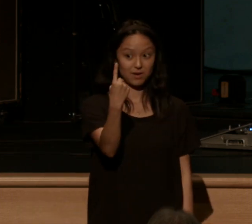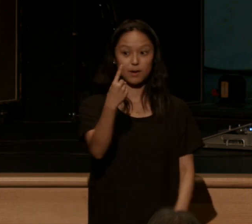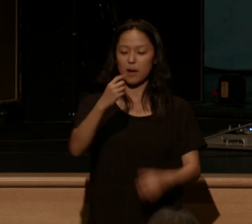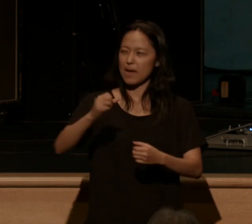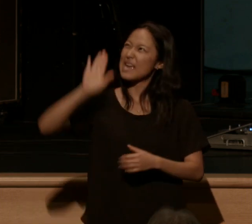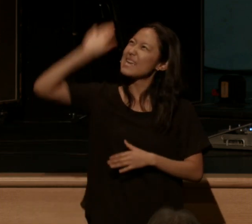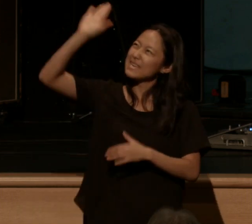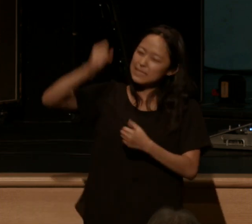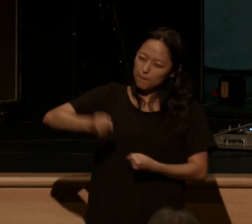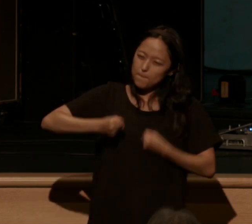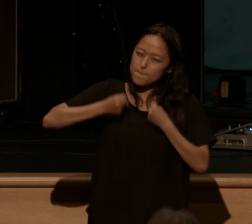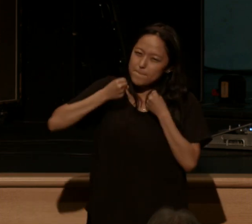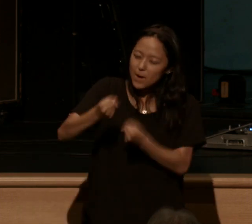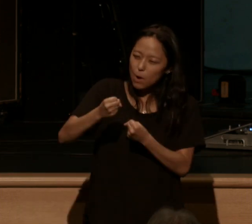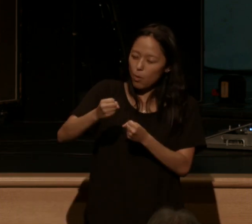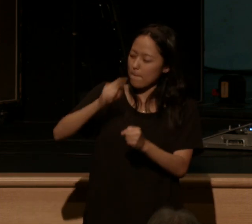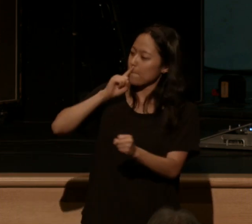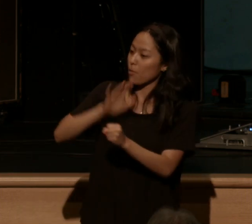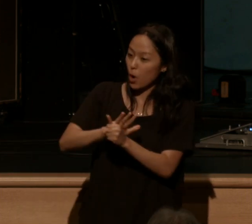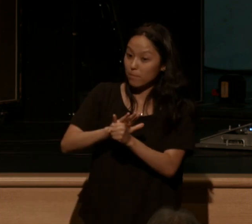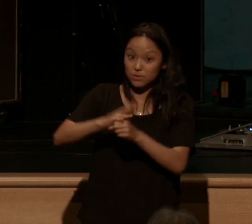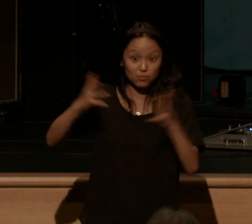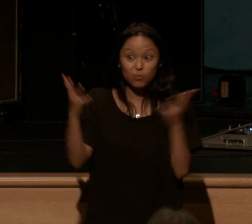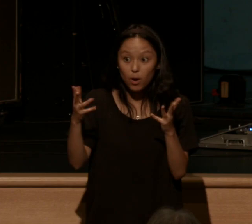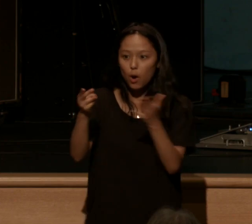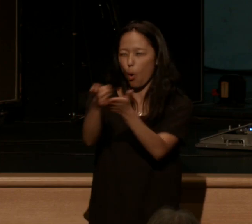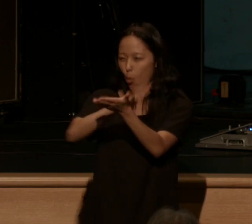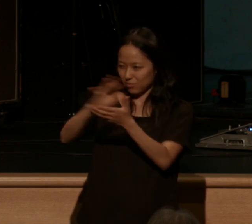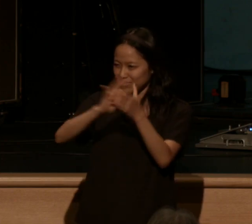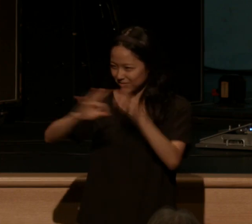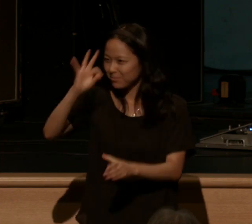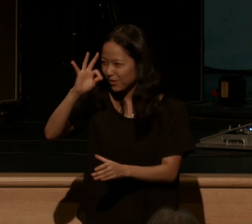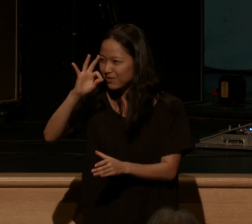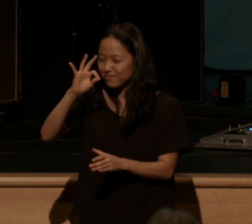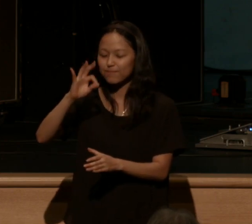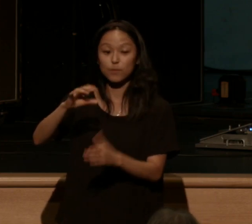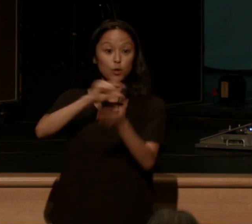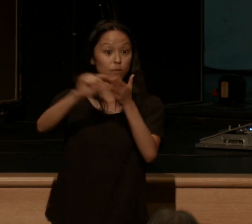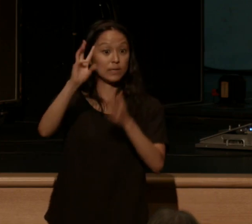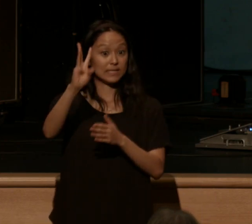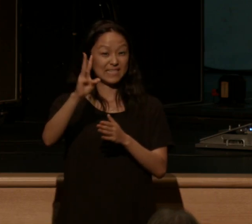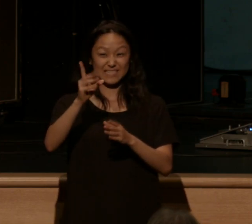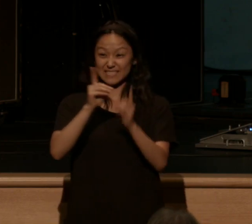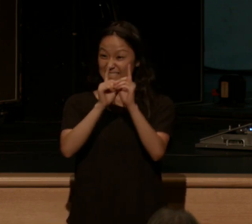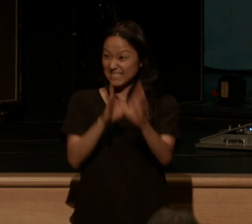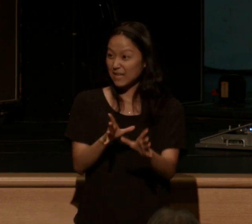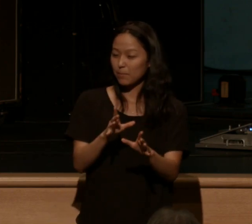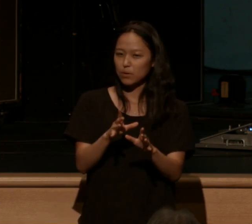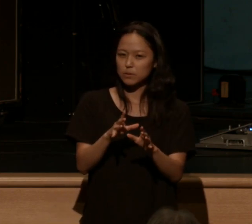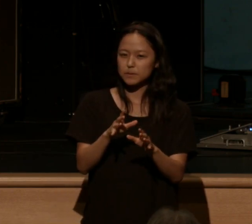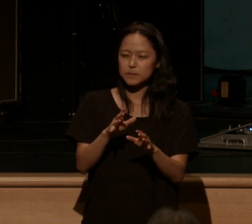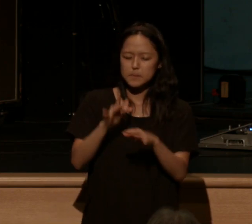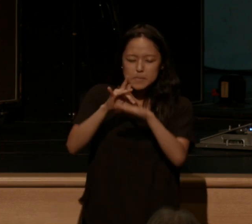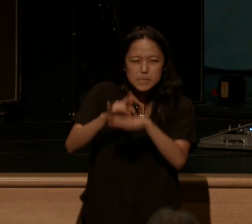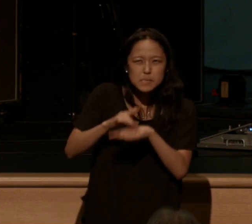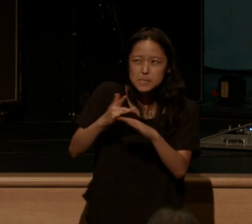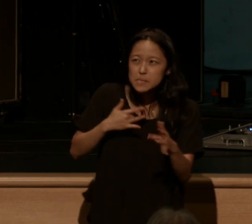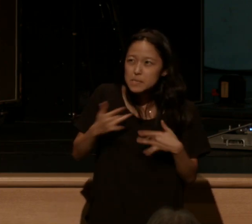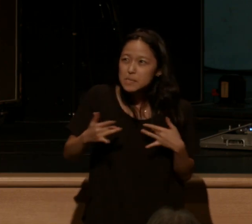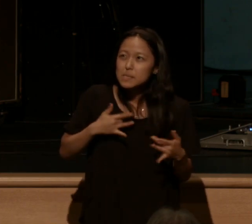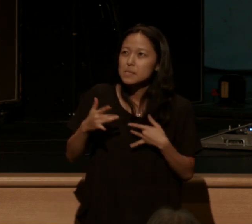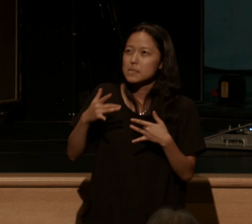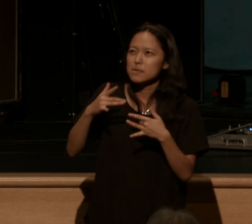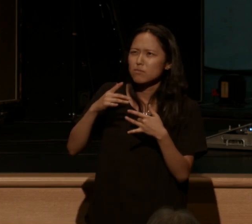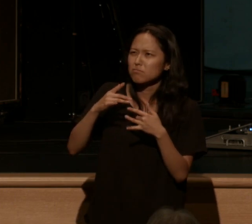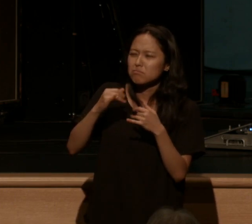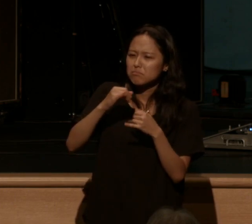is promised the Holy Spirit. In verse 6, the disciples are fixed on the restoration of